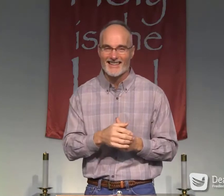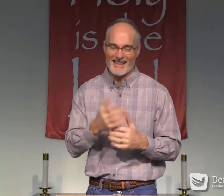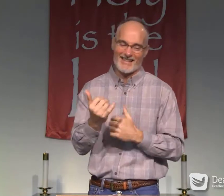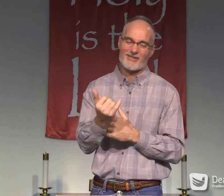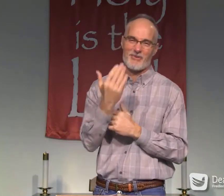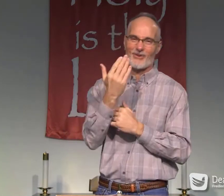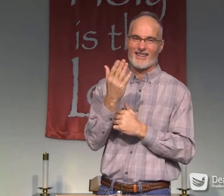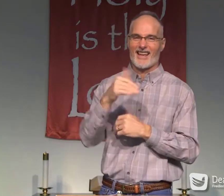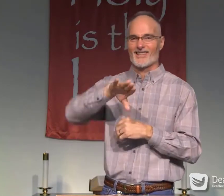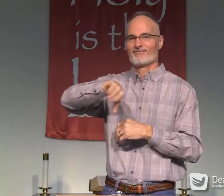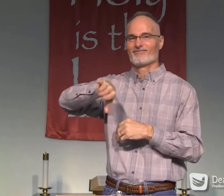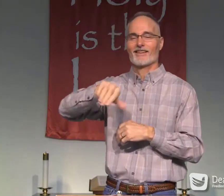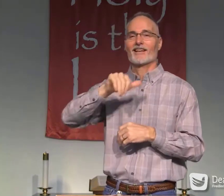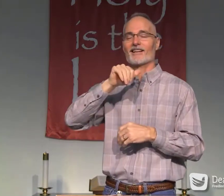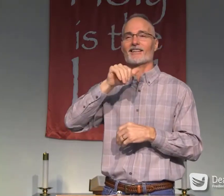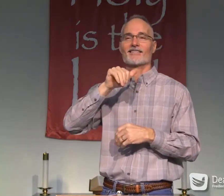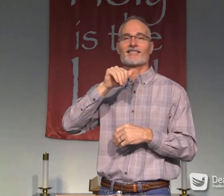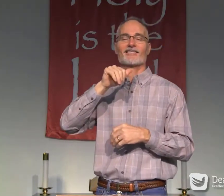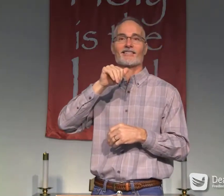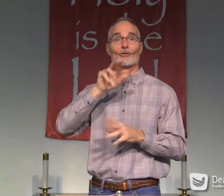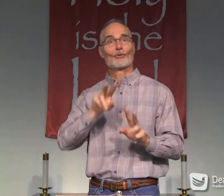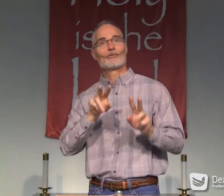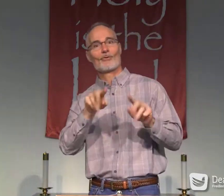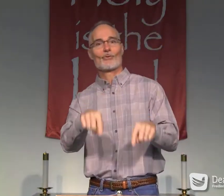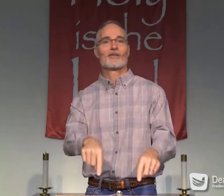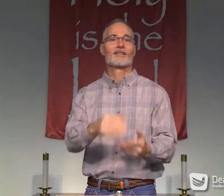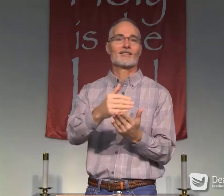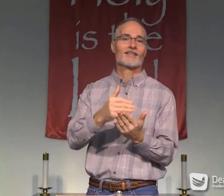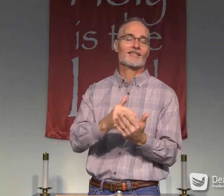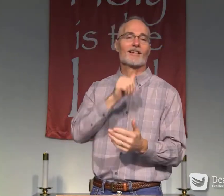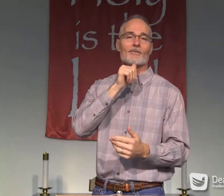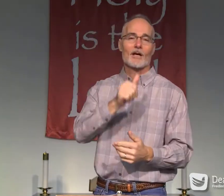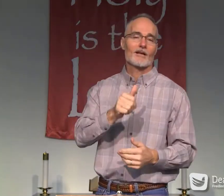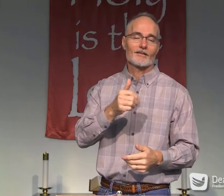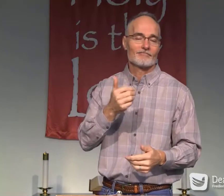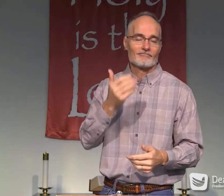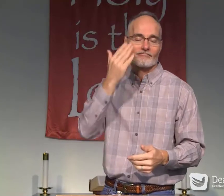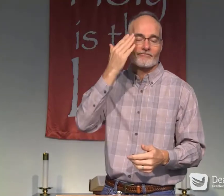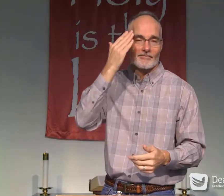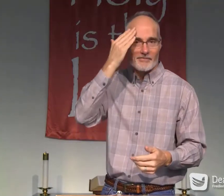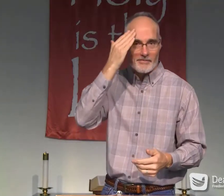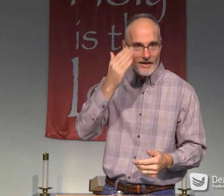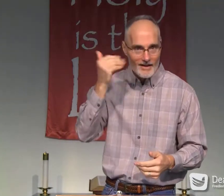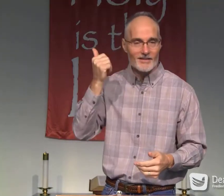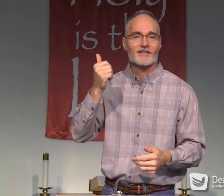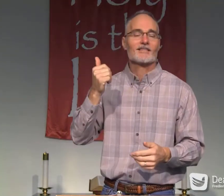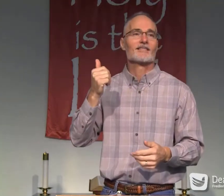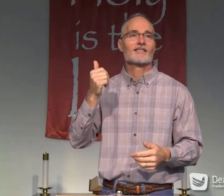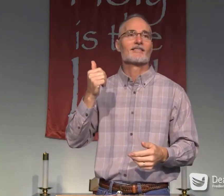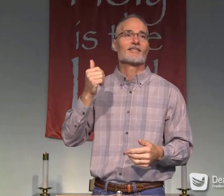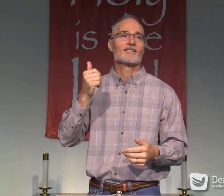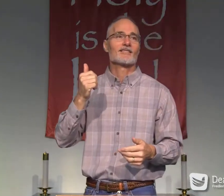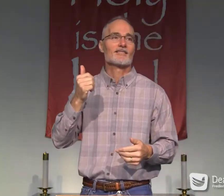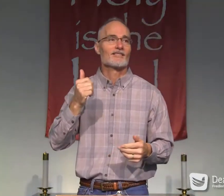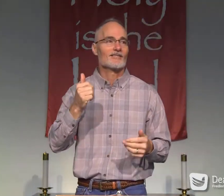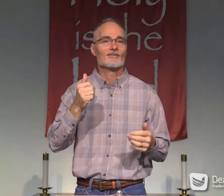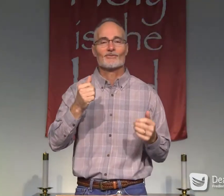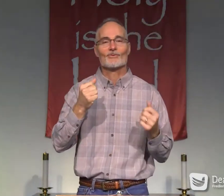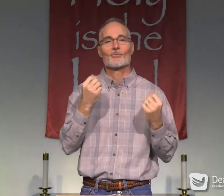where I don't look forward to it so much. And this week is the latter. Not really looking forward to it